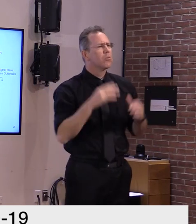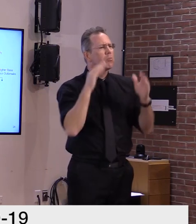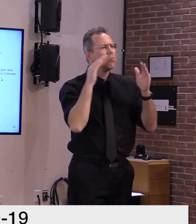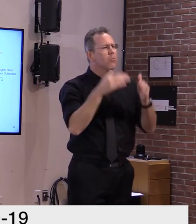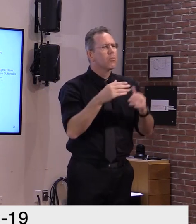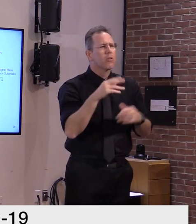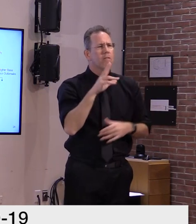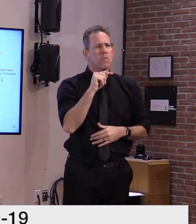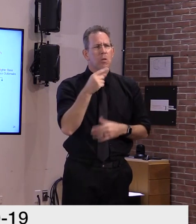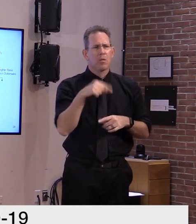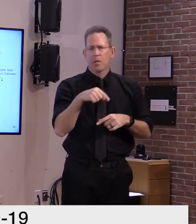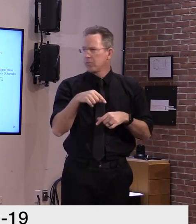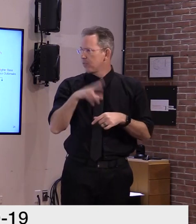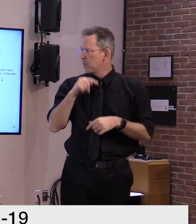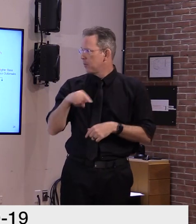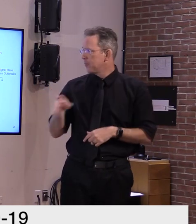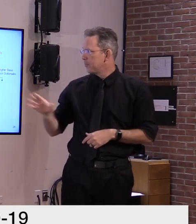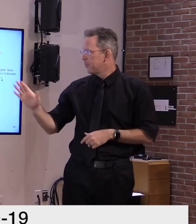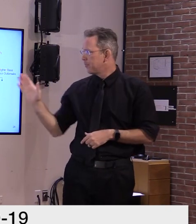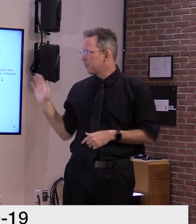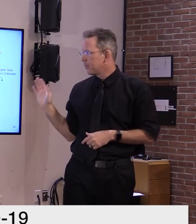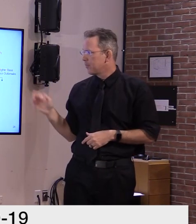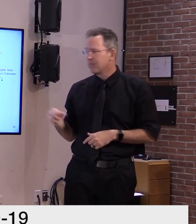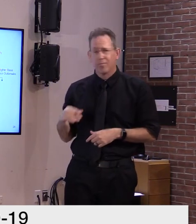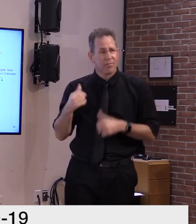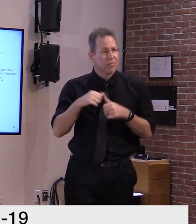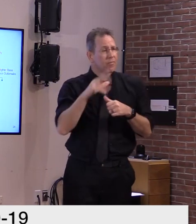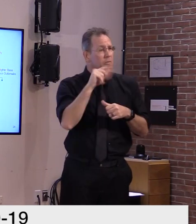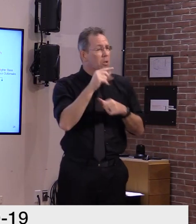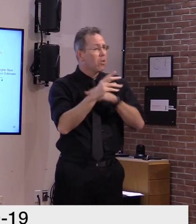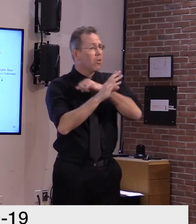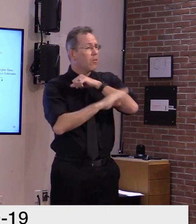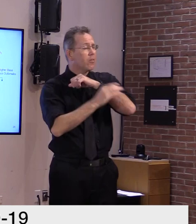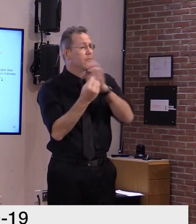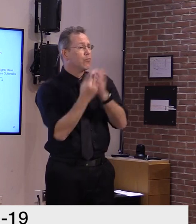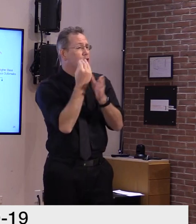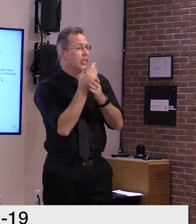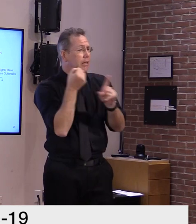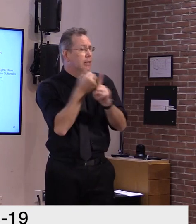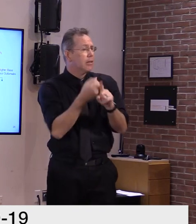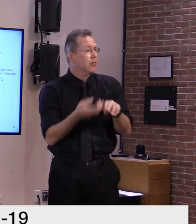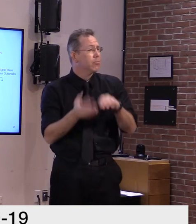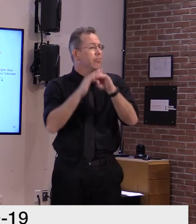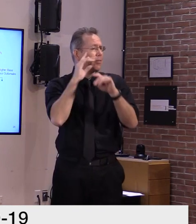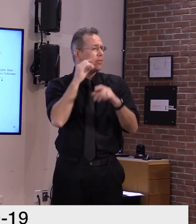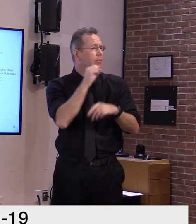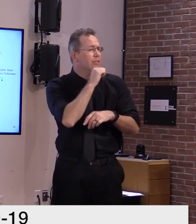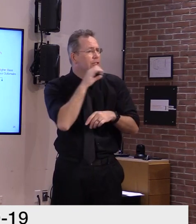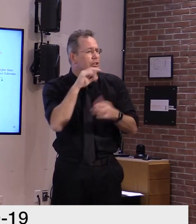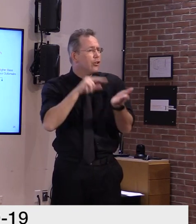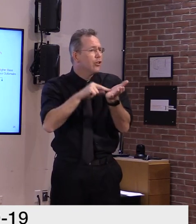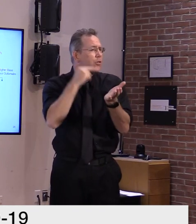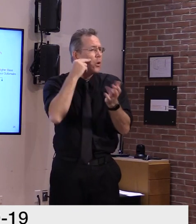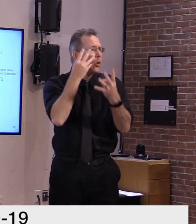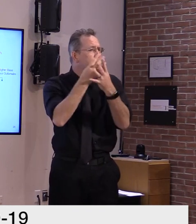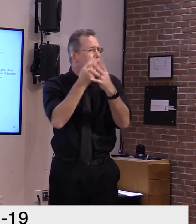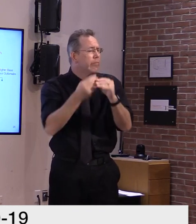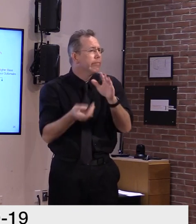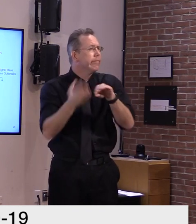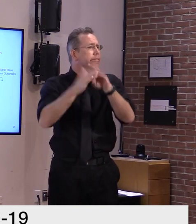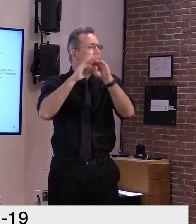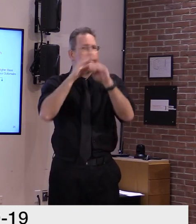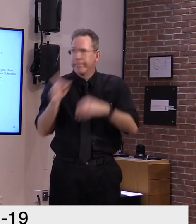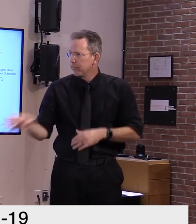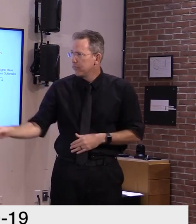few things, you know, because our case counts have stayed higher, but there have been some improvements. You know, we had 132 new